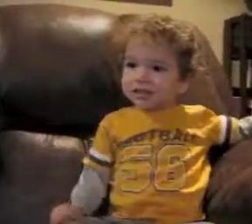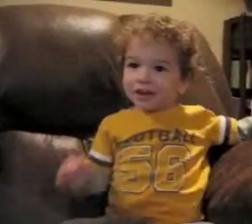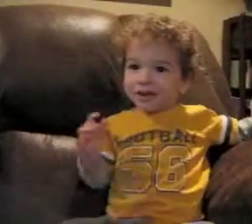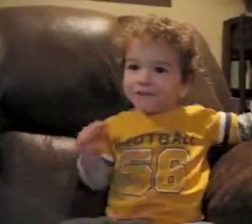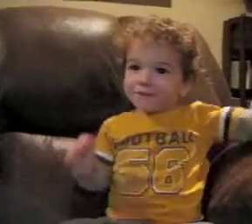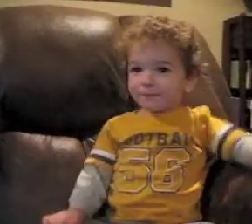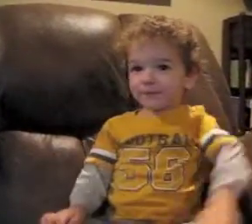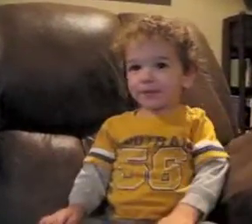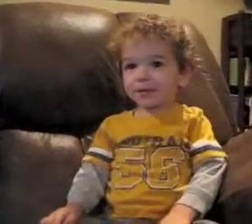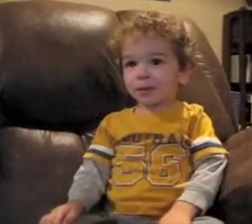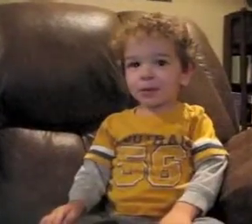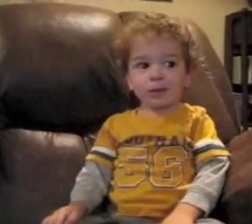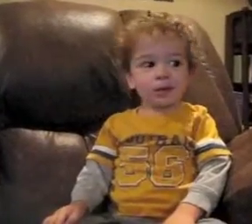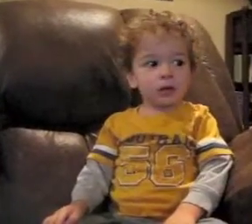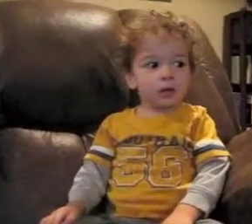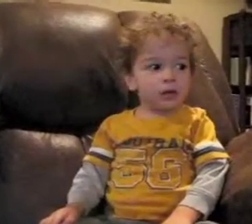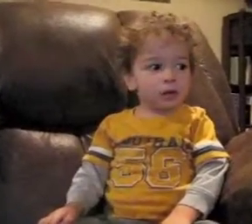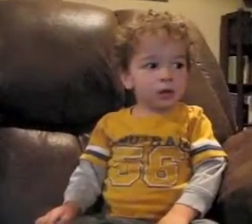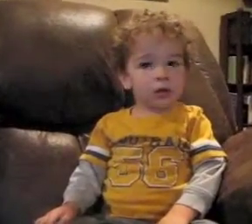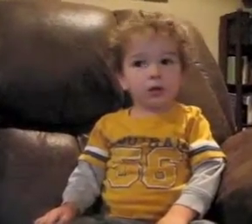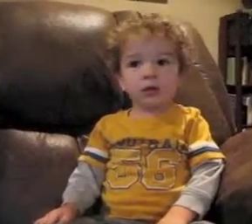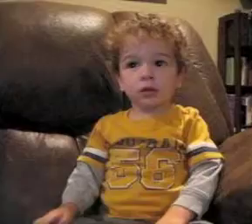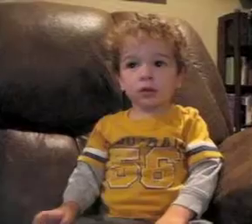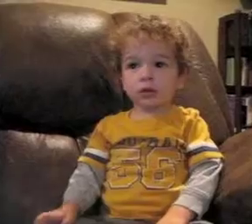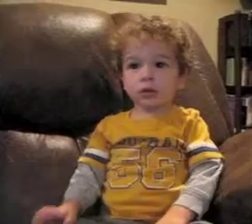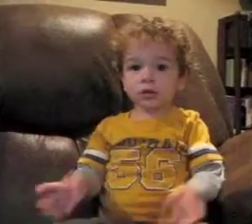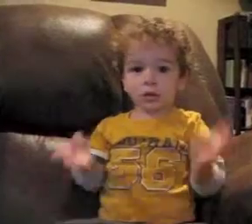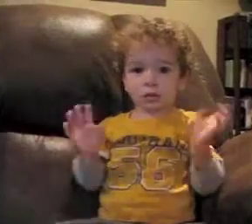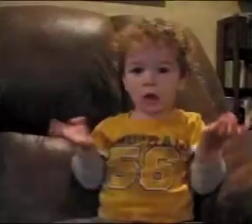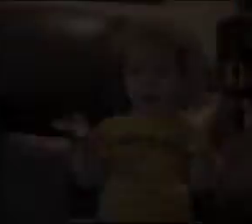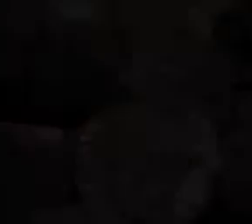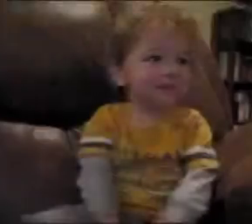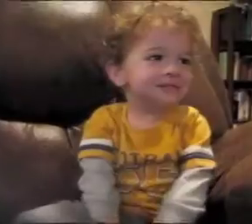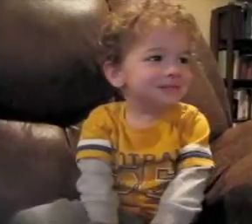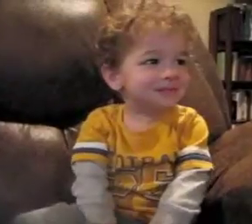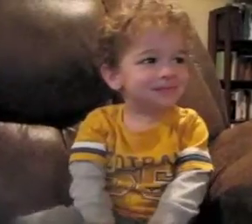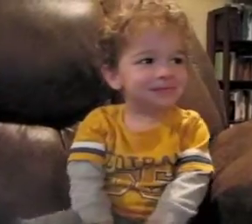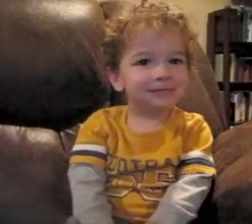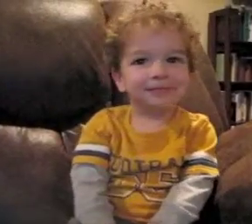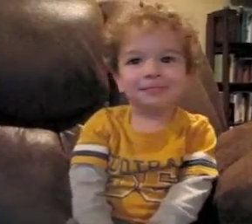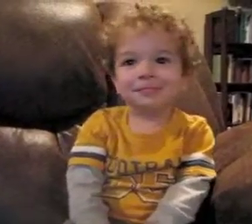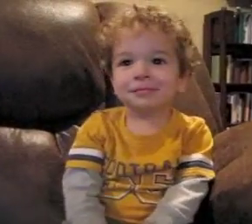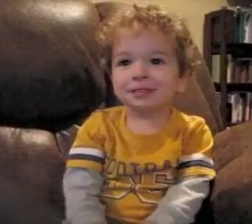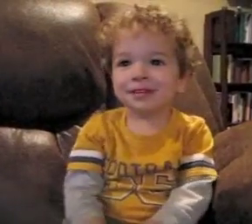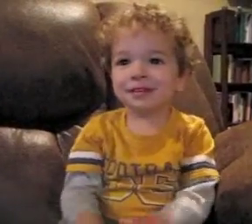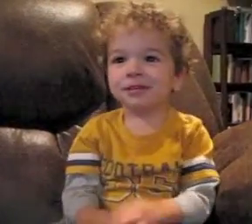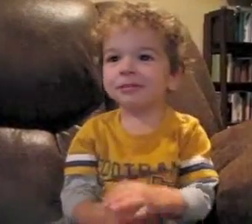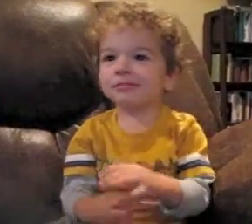Milk. What's the sign for all done? All done. What's the sign for helicopter?